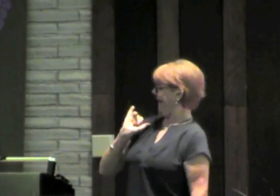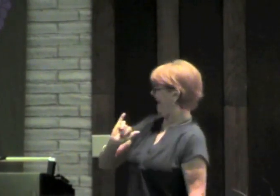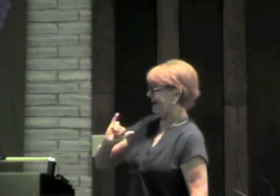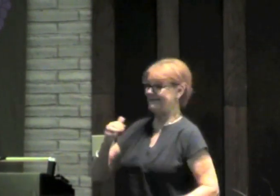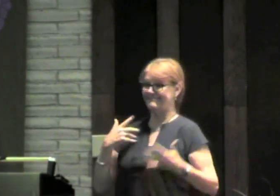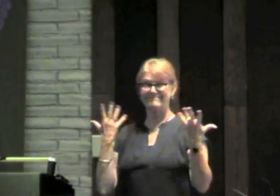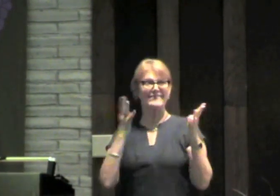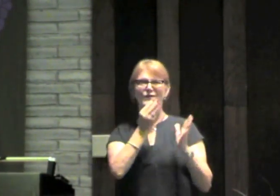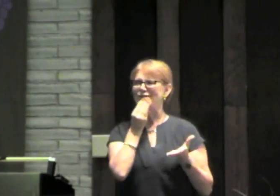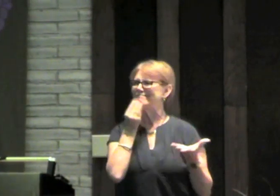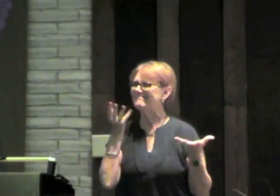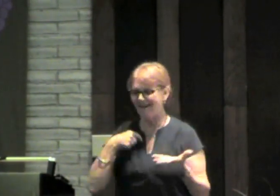I was in Israel